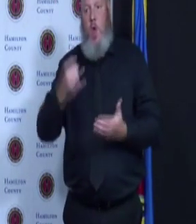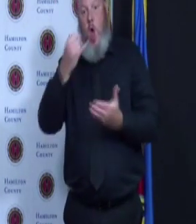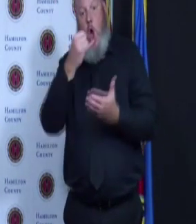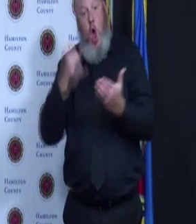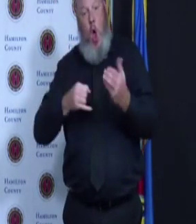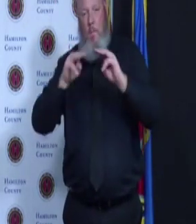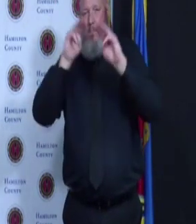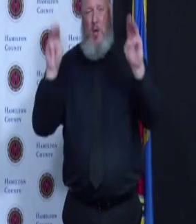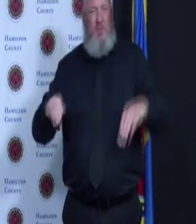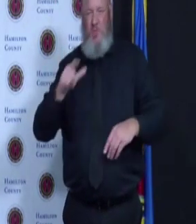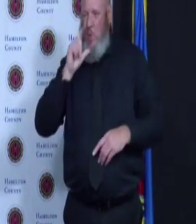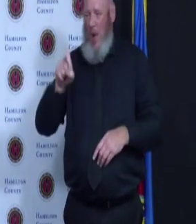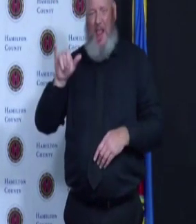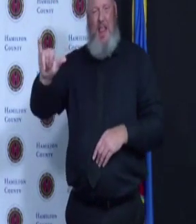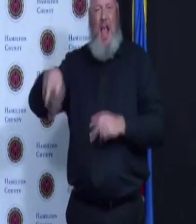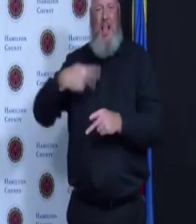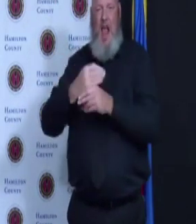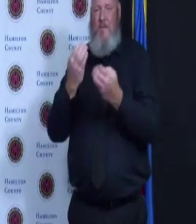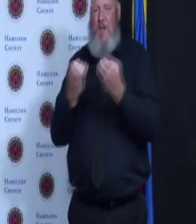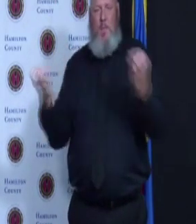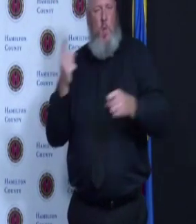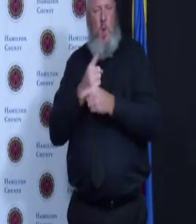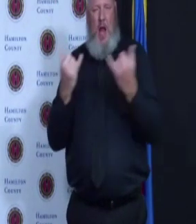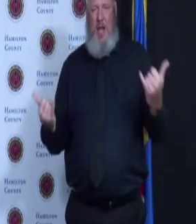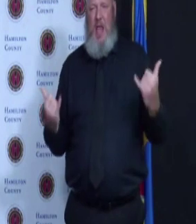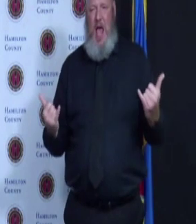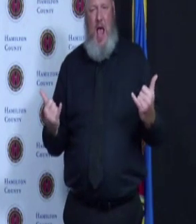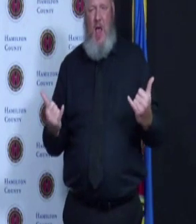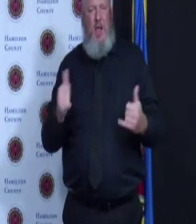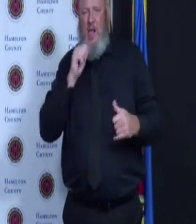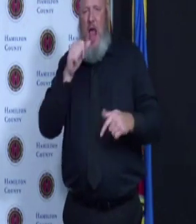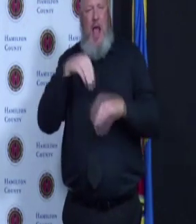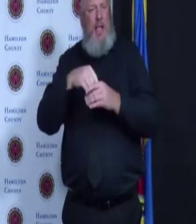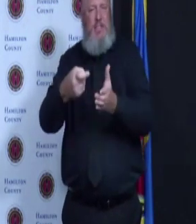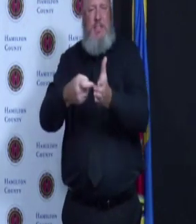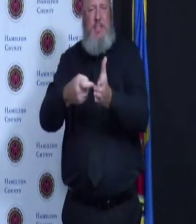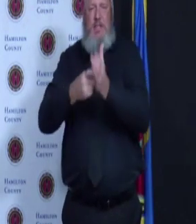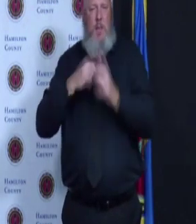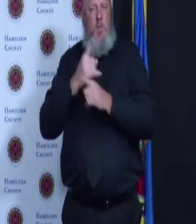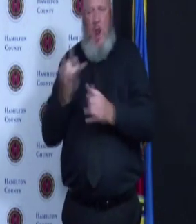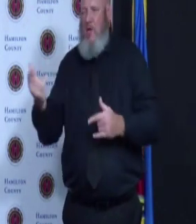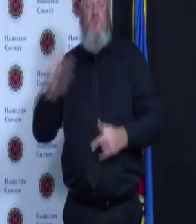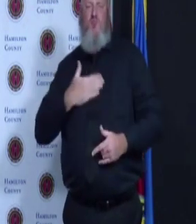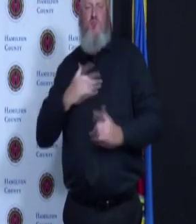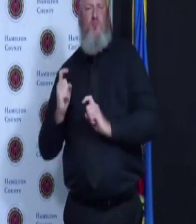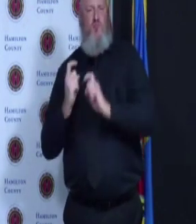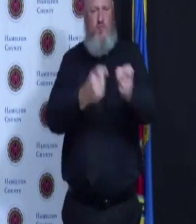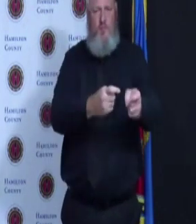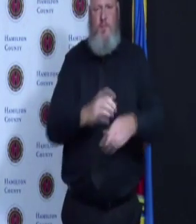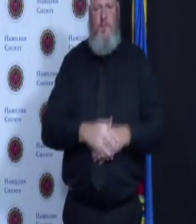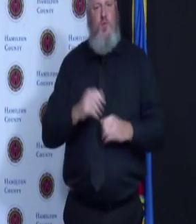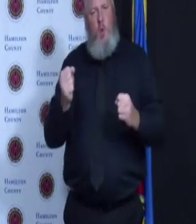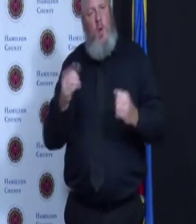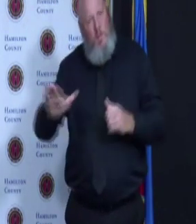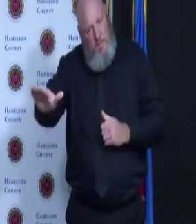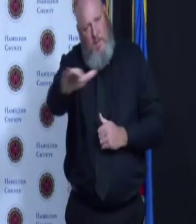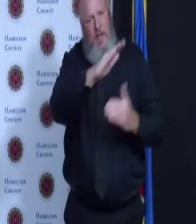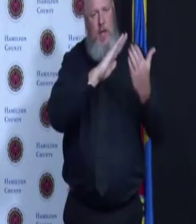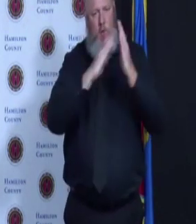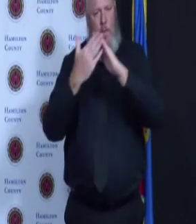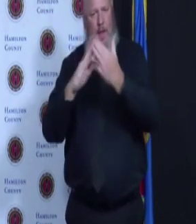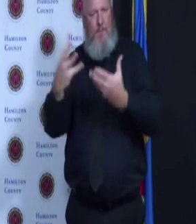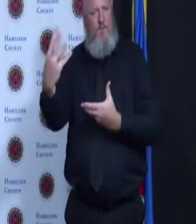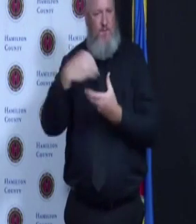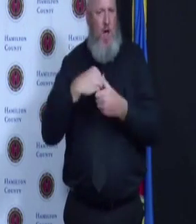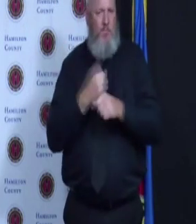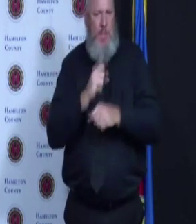I think is a very common sense approach, but it's also a community-wide approach. And so we're all in it together. We're the county, the